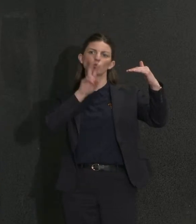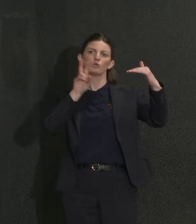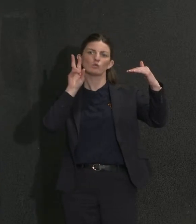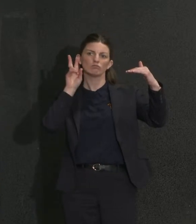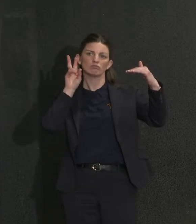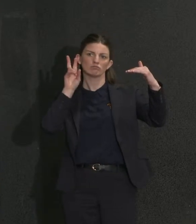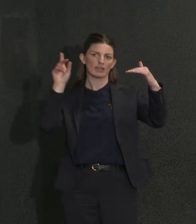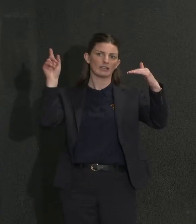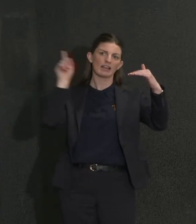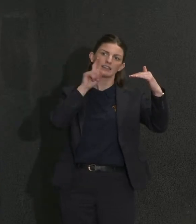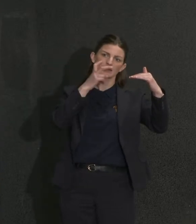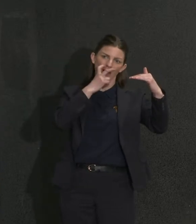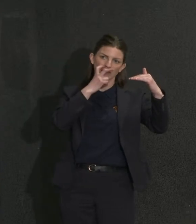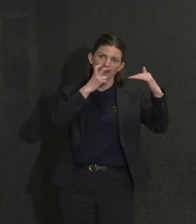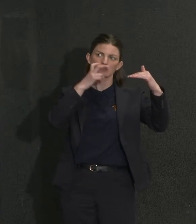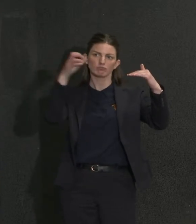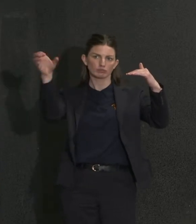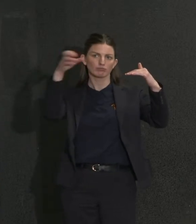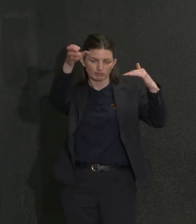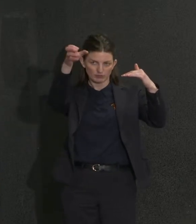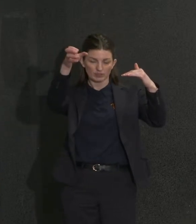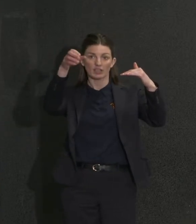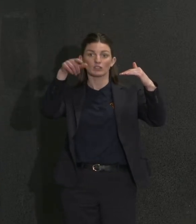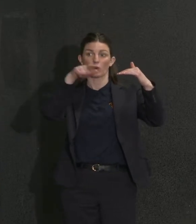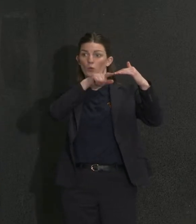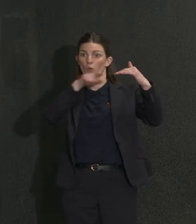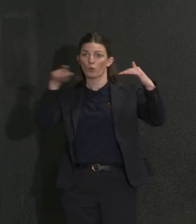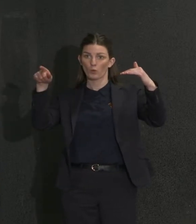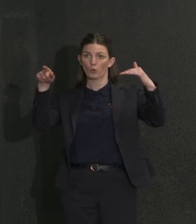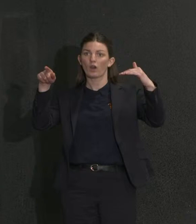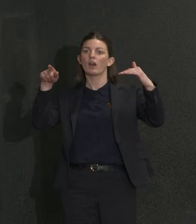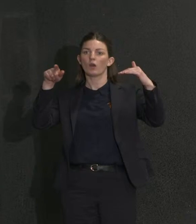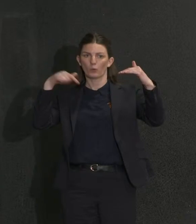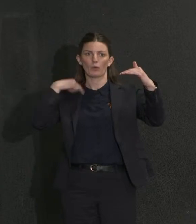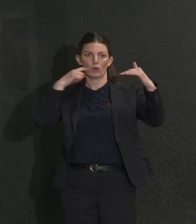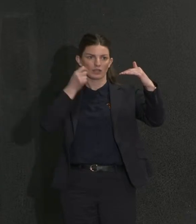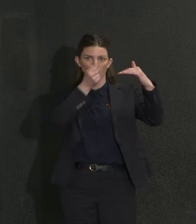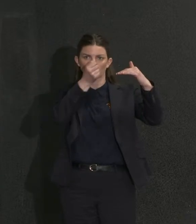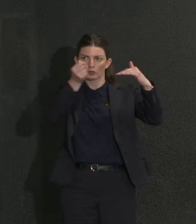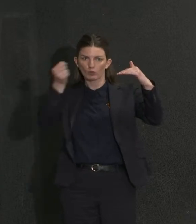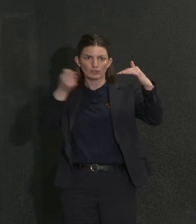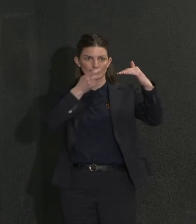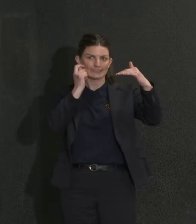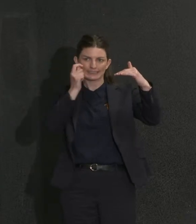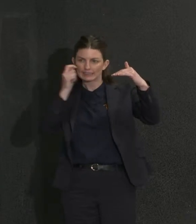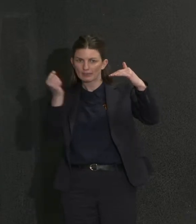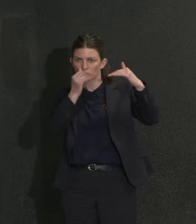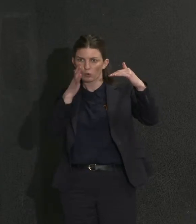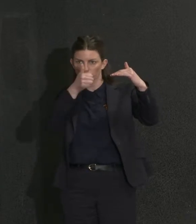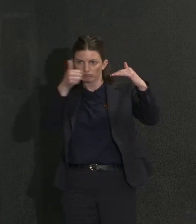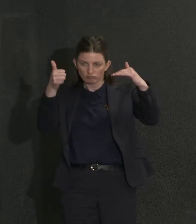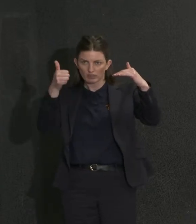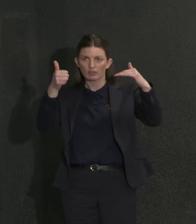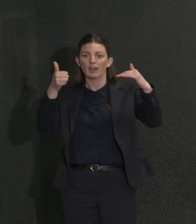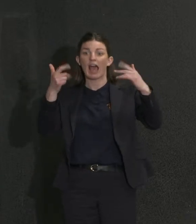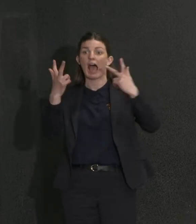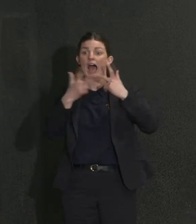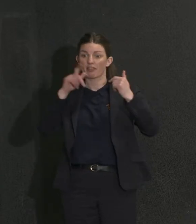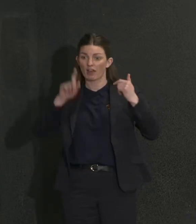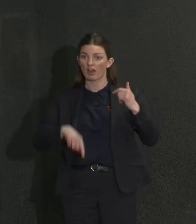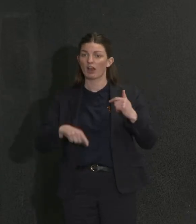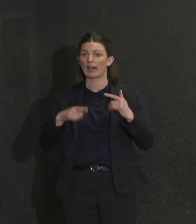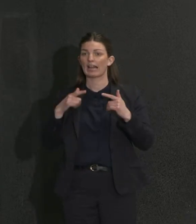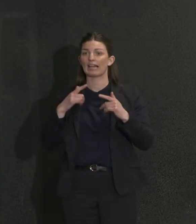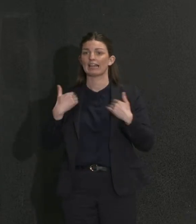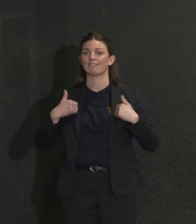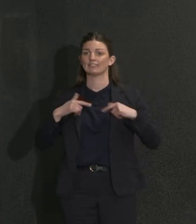in 2 separate tranches. All other residents of the building, we will also provide additional testing capacity for. There's a dedicated testing centre being set up on site